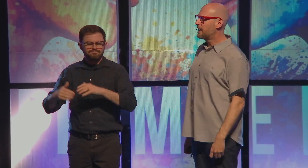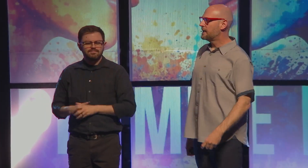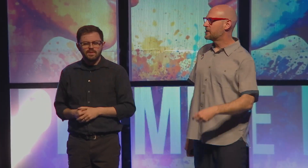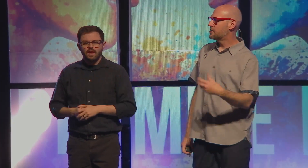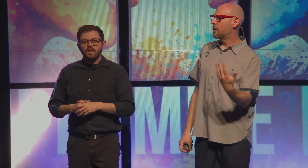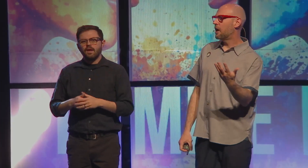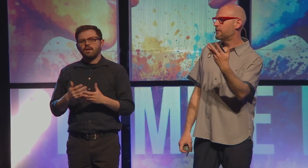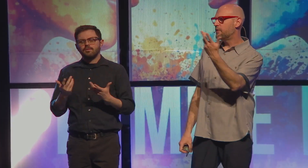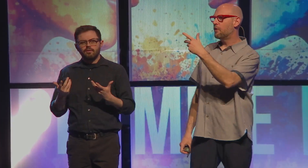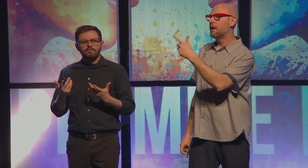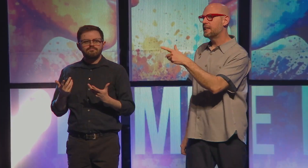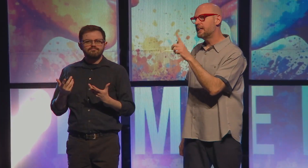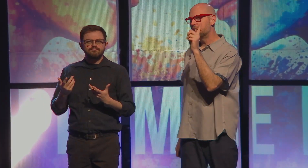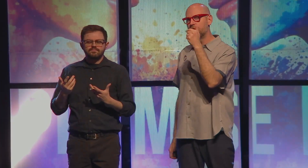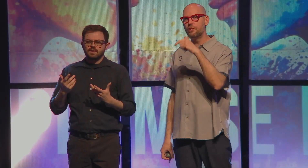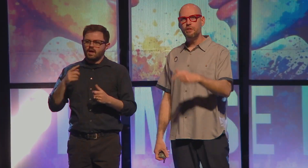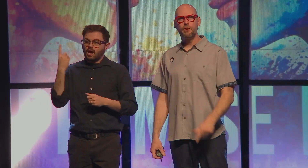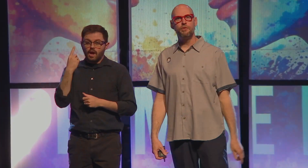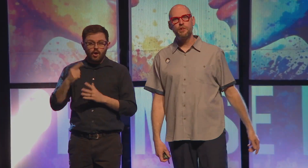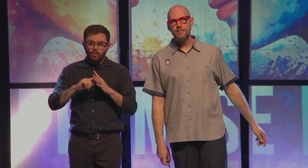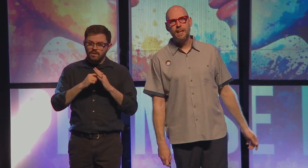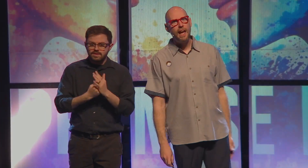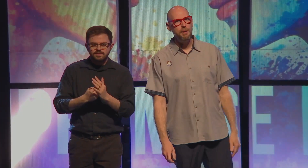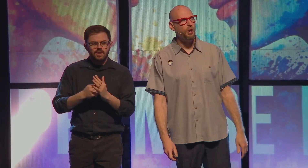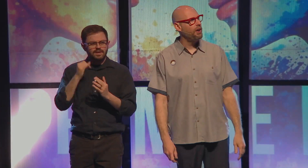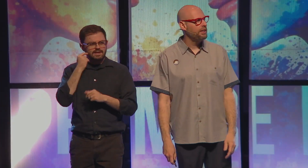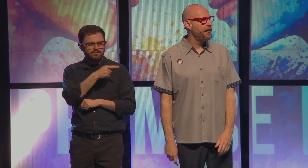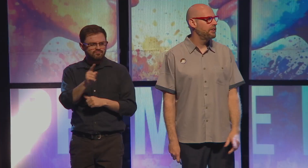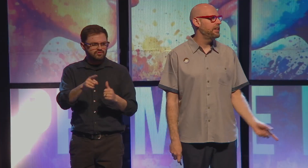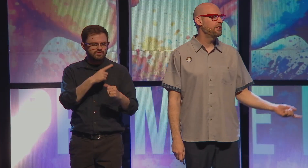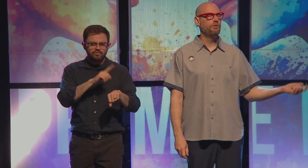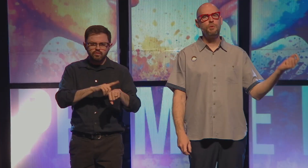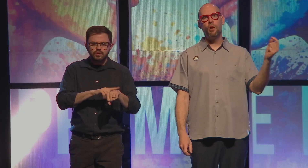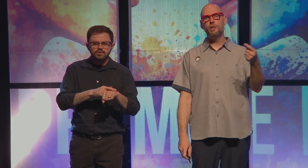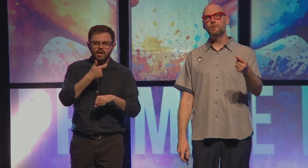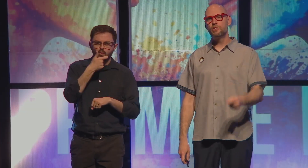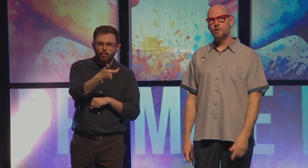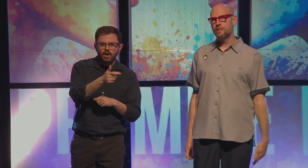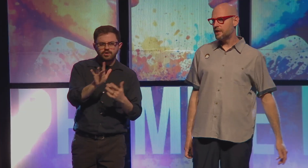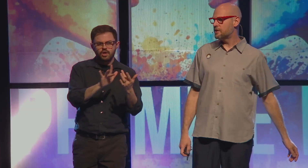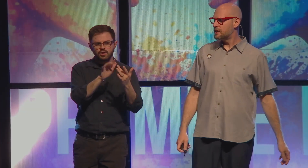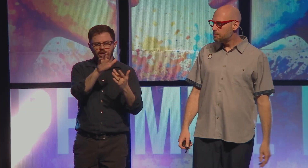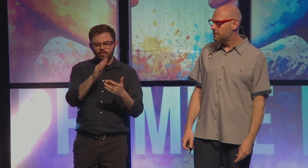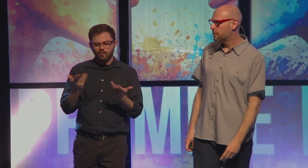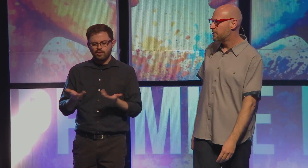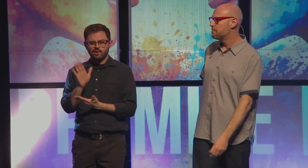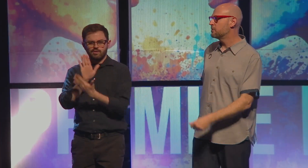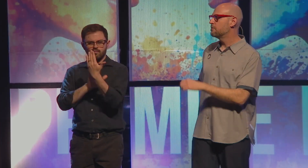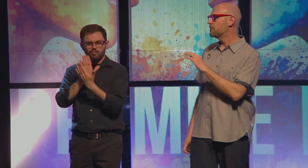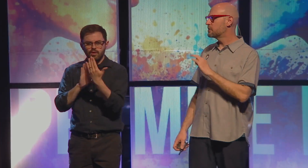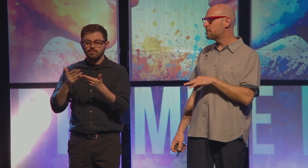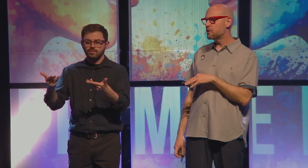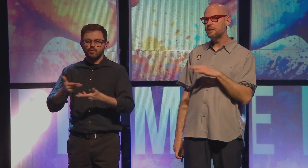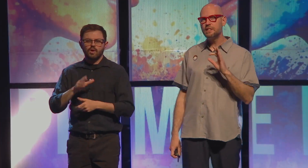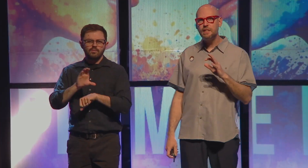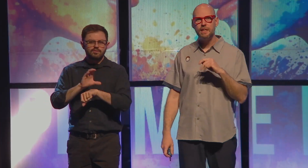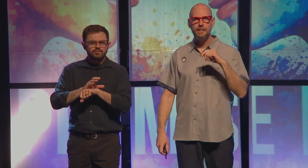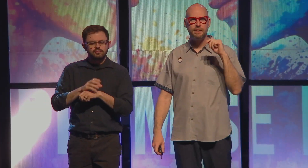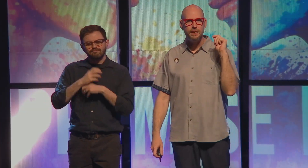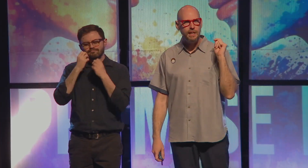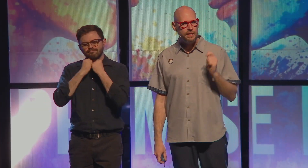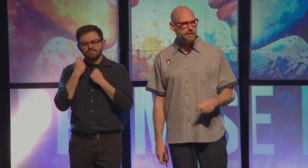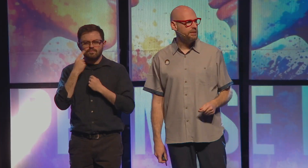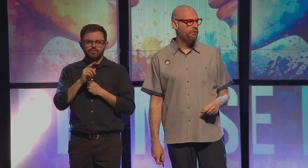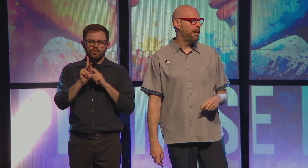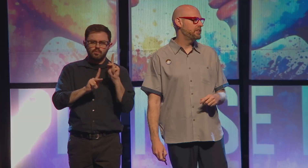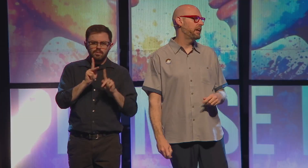So as I like to start off, if you are a guest, if you're tuning in for the first time, online or here in the room, welcome to a church that cares deeply for people who feel spiritually